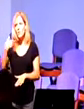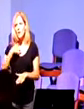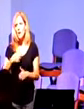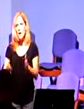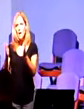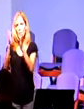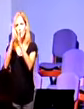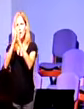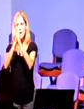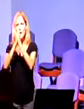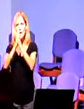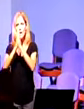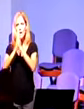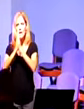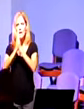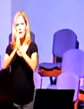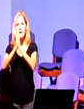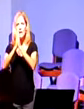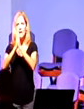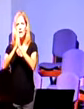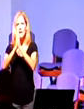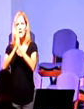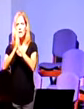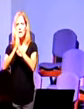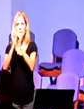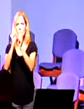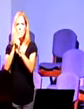Savior, I pray.